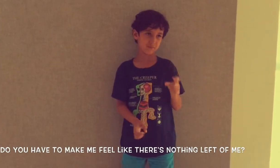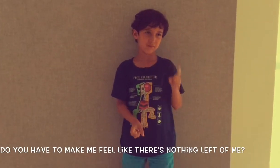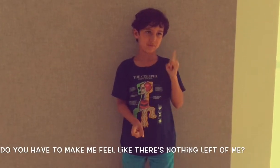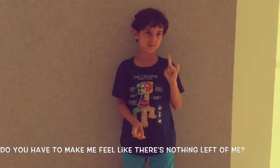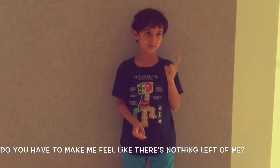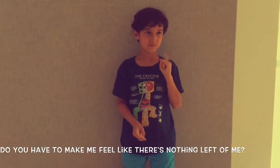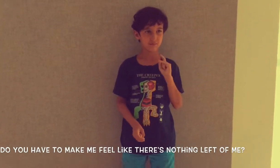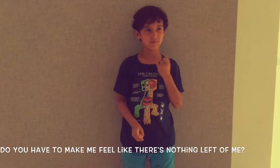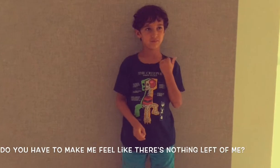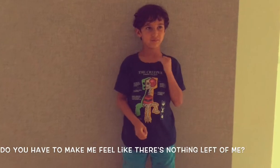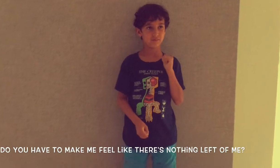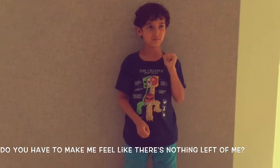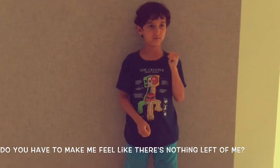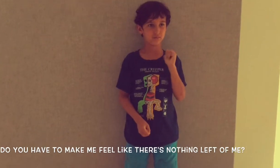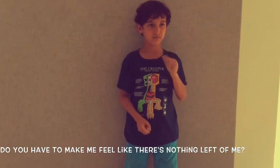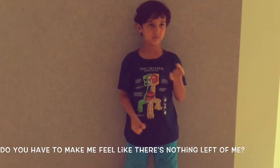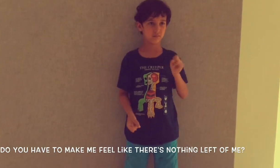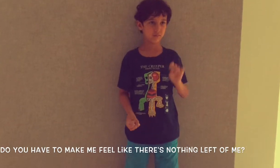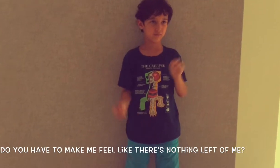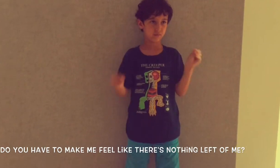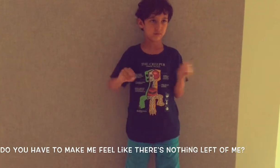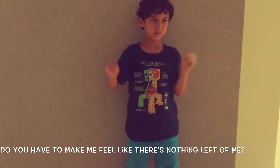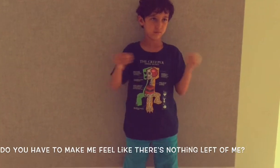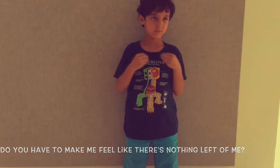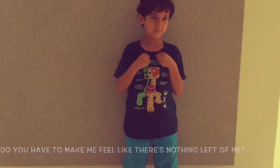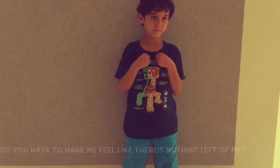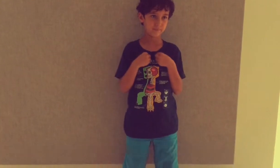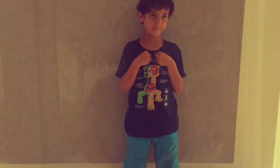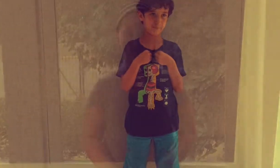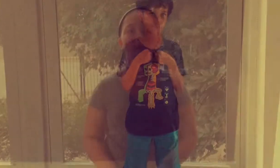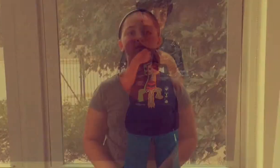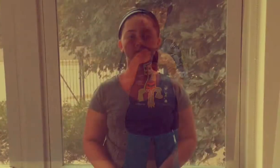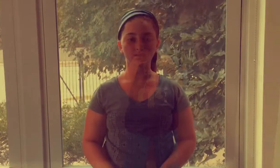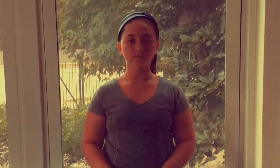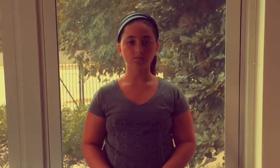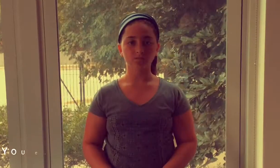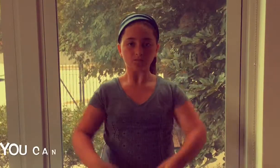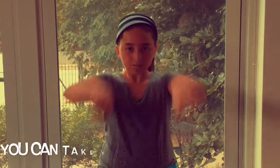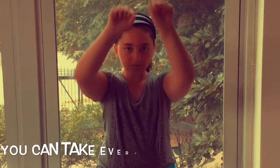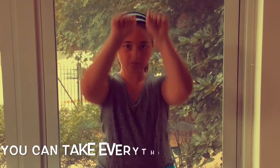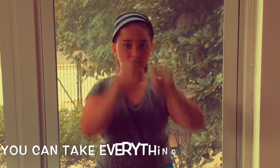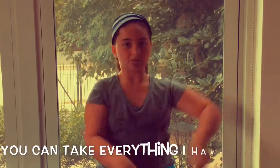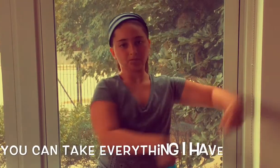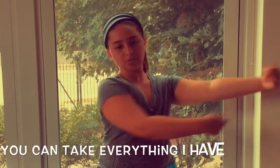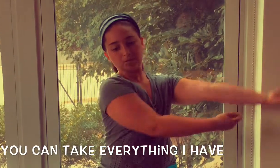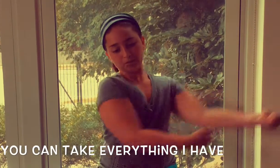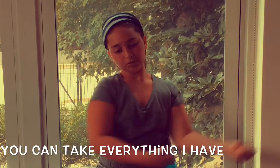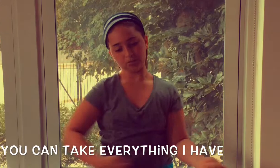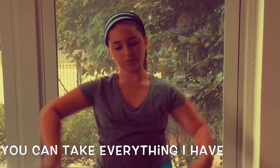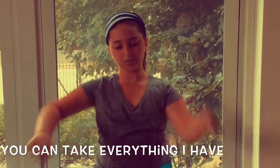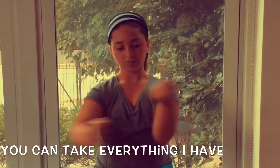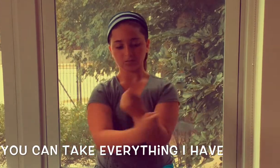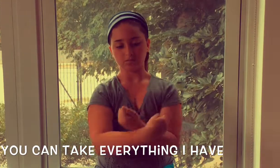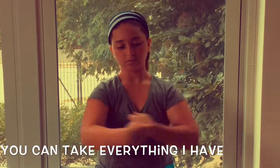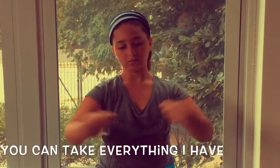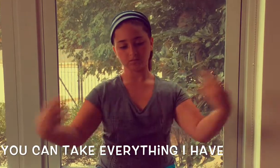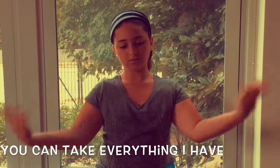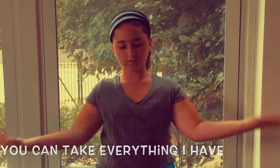like there's nothing left of me? You can take everything